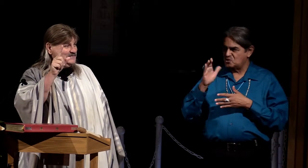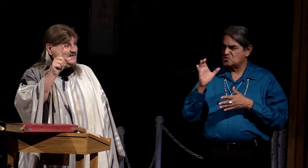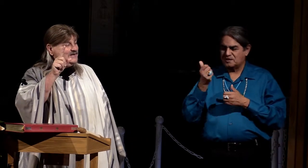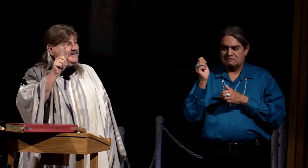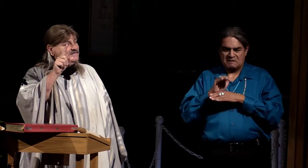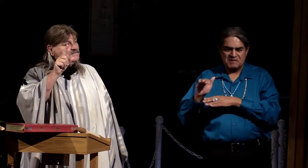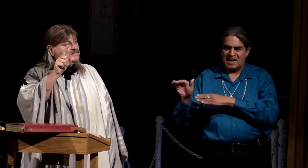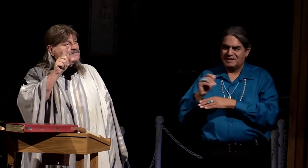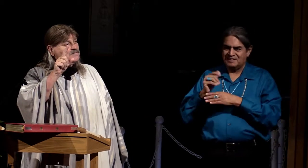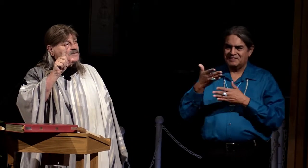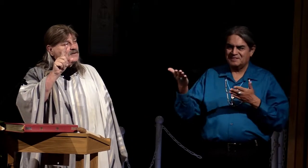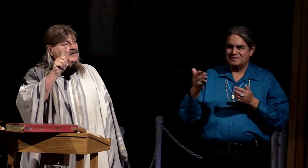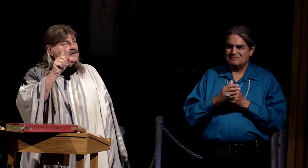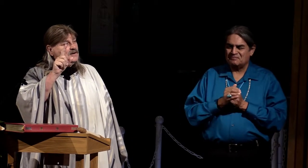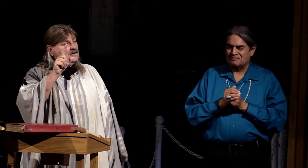that.